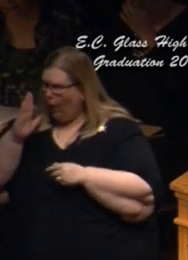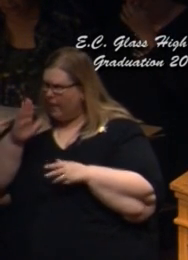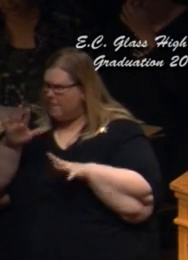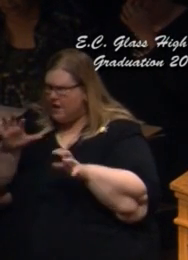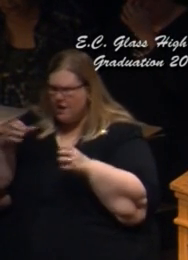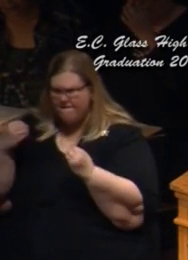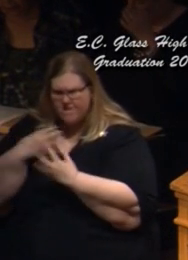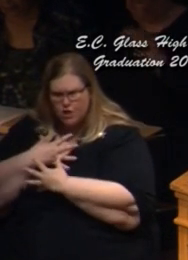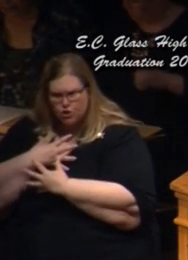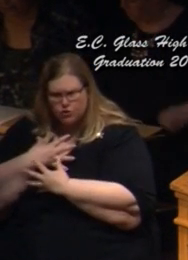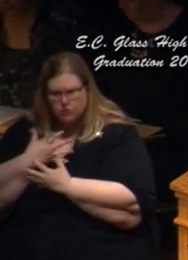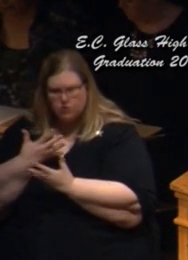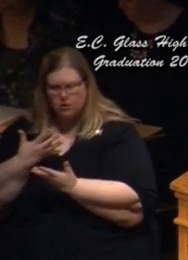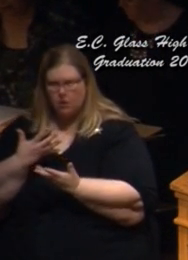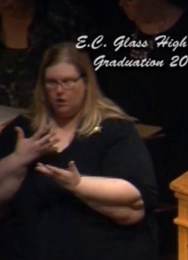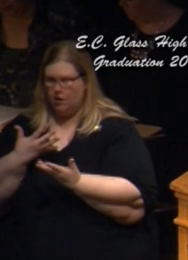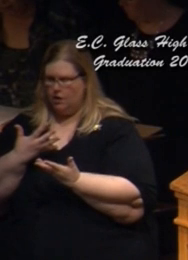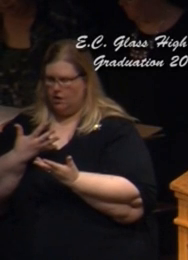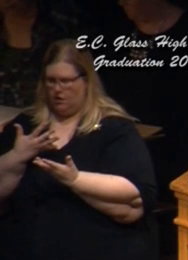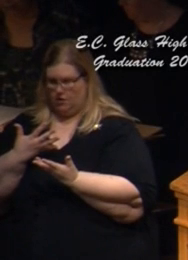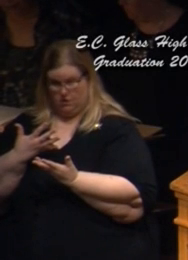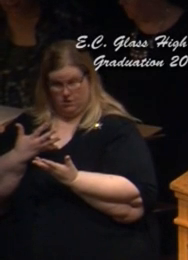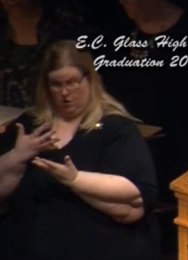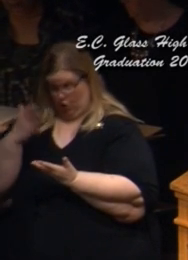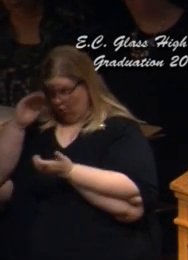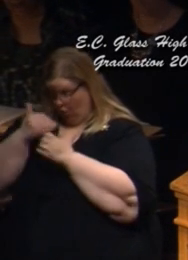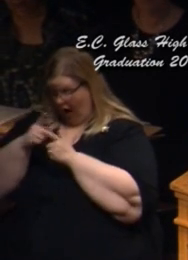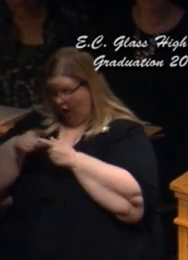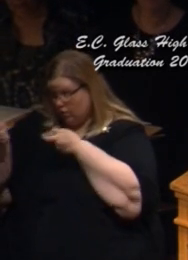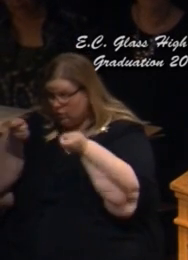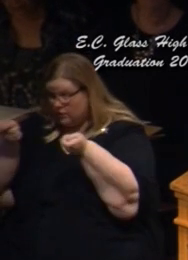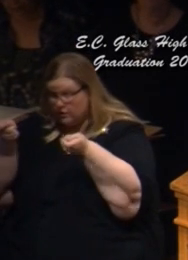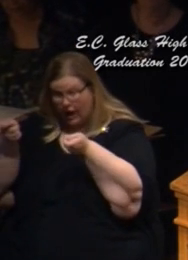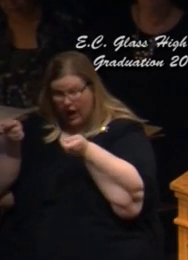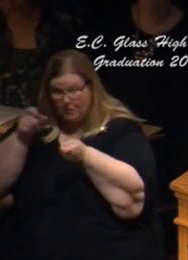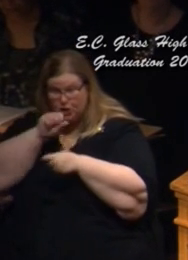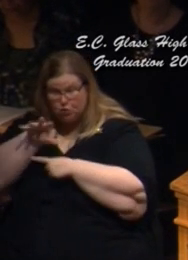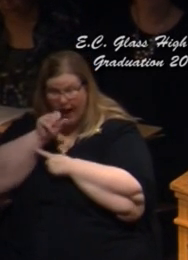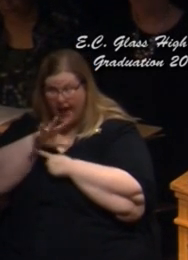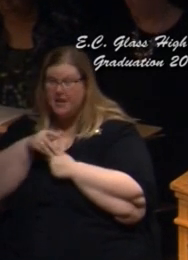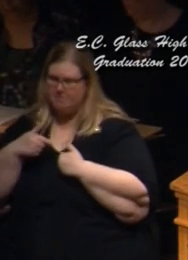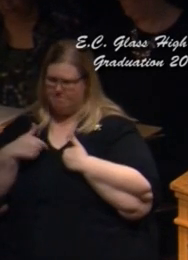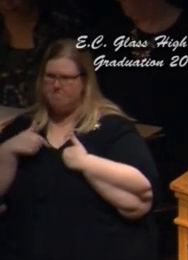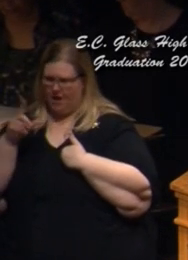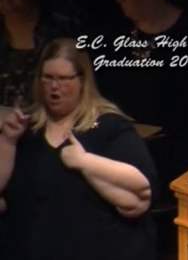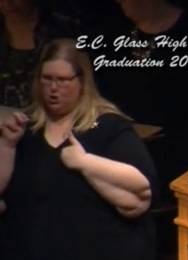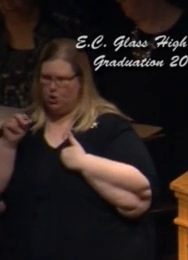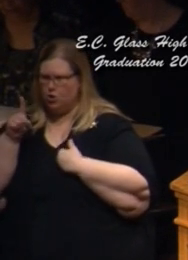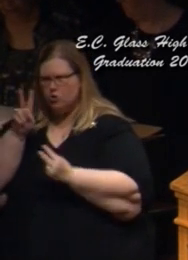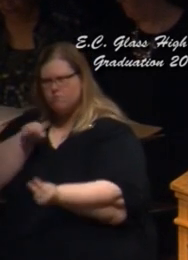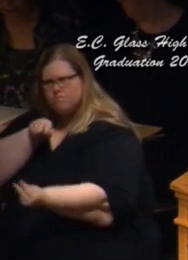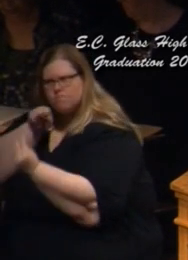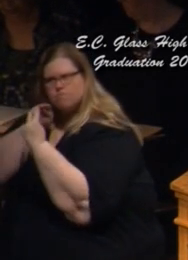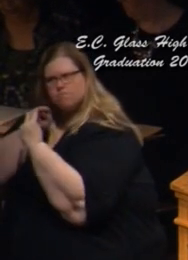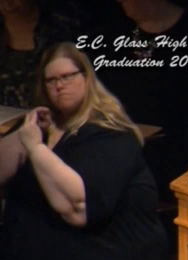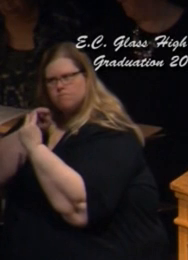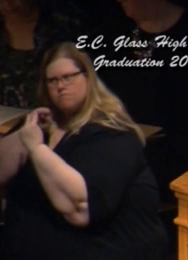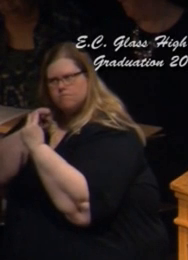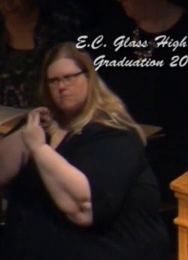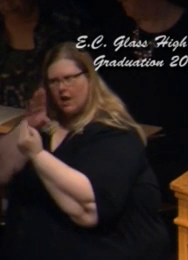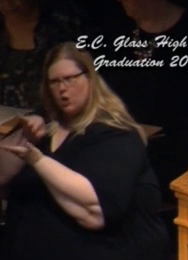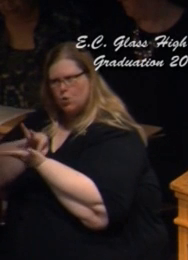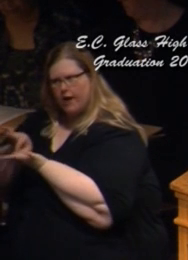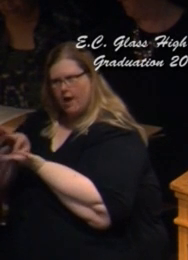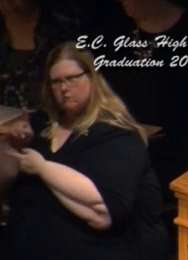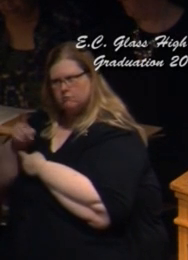fierce? Do you know how to tame dragons? I do. You look them in the eye and you count